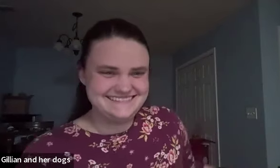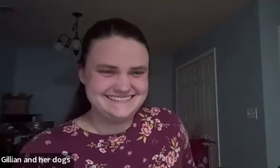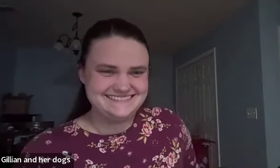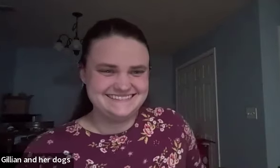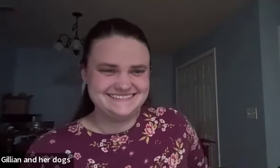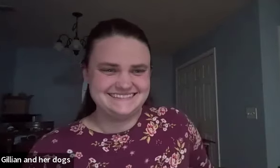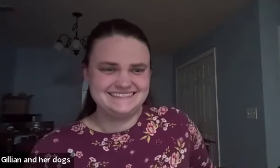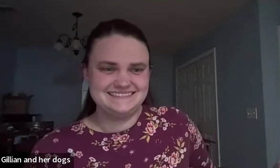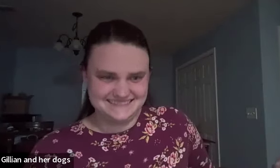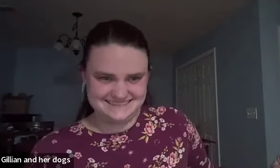Mm-hmm.